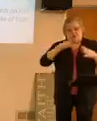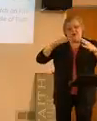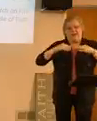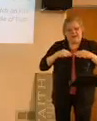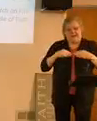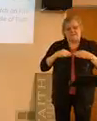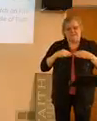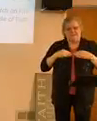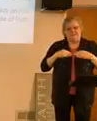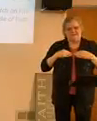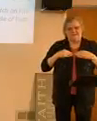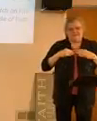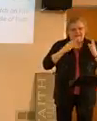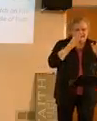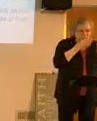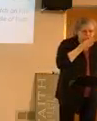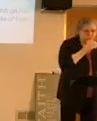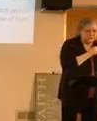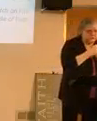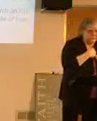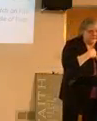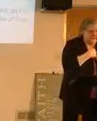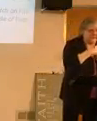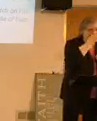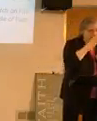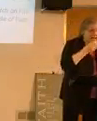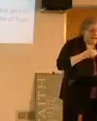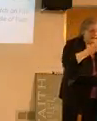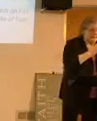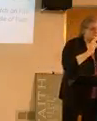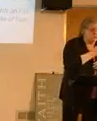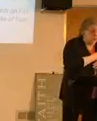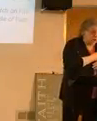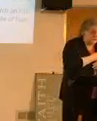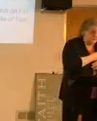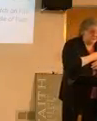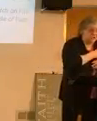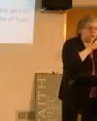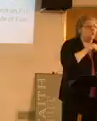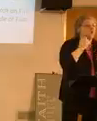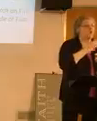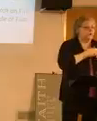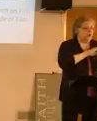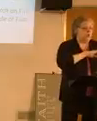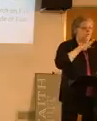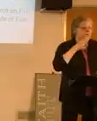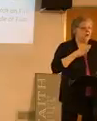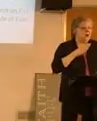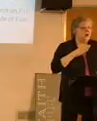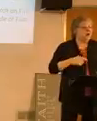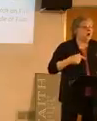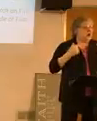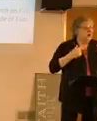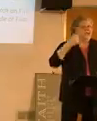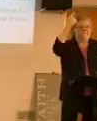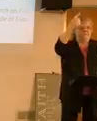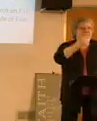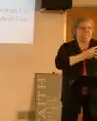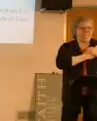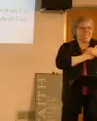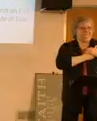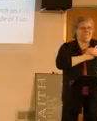have. Now notice what God gives to us when we open our lives and welcome